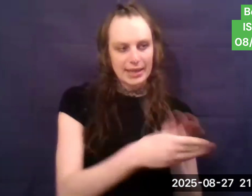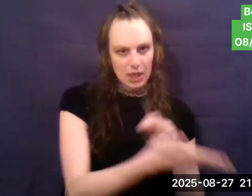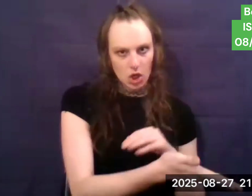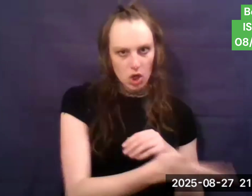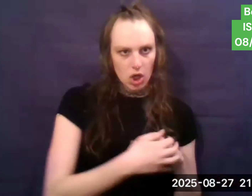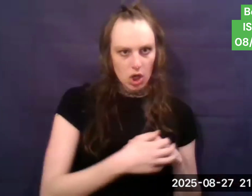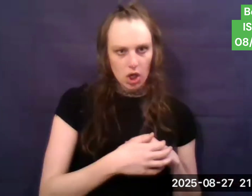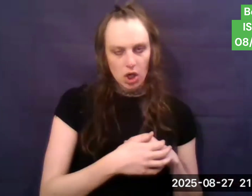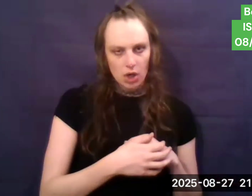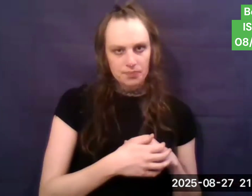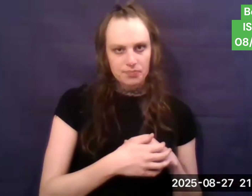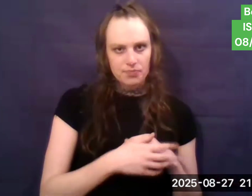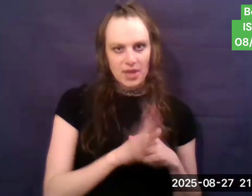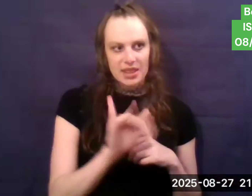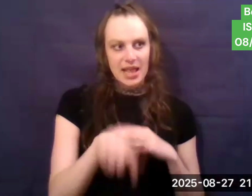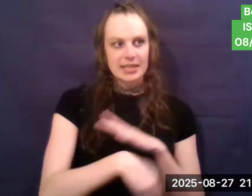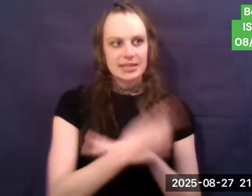that I decided that